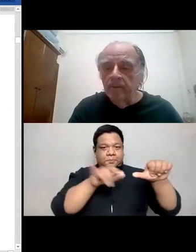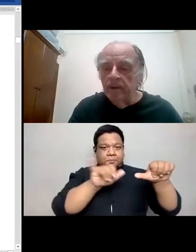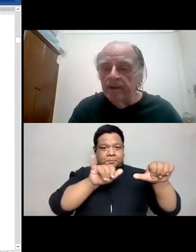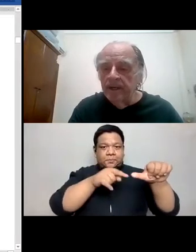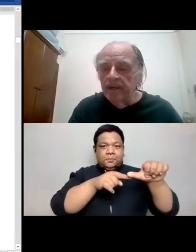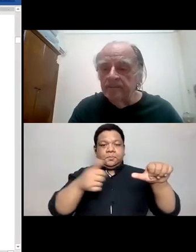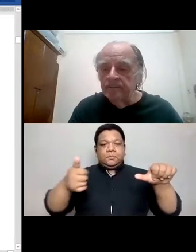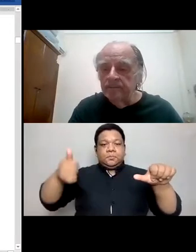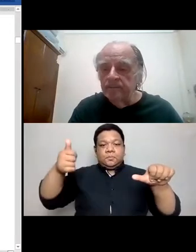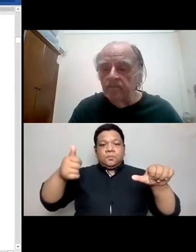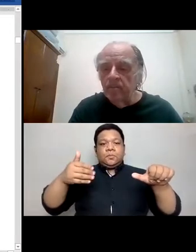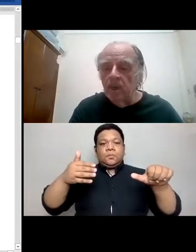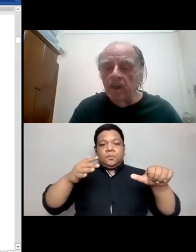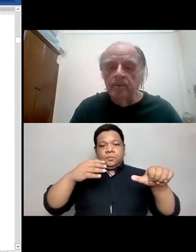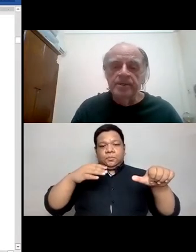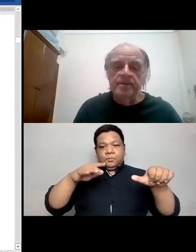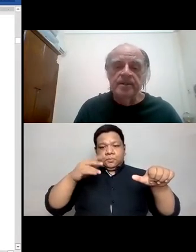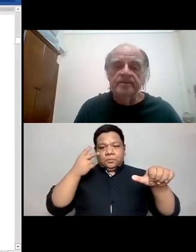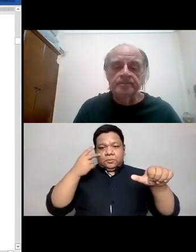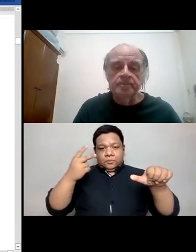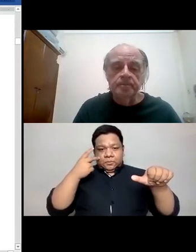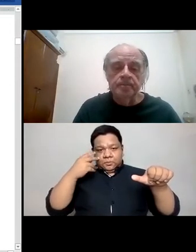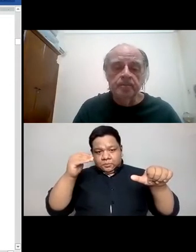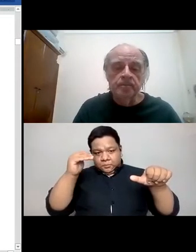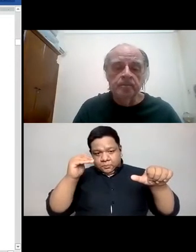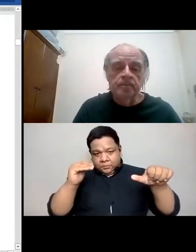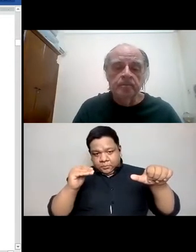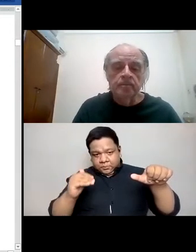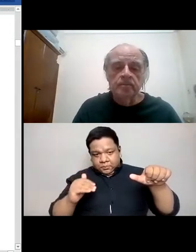And then we go down and we see